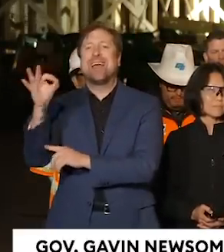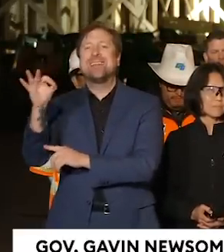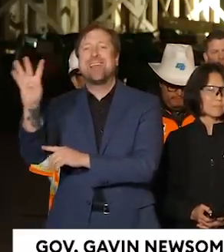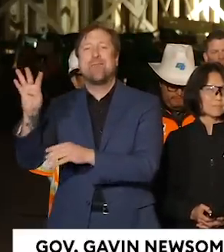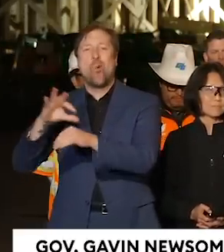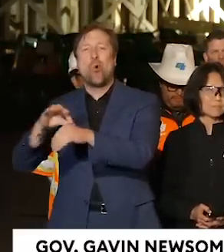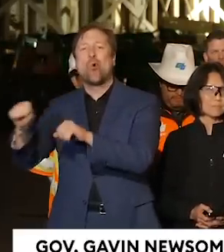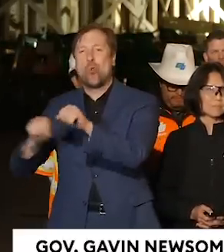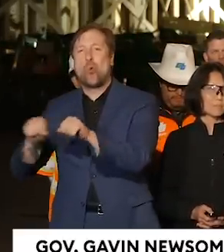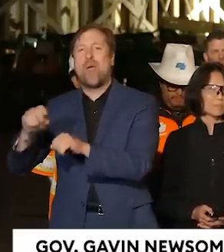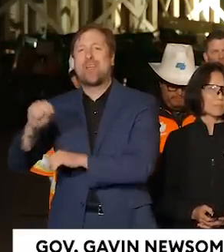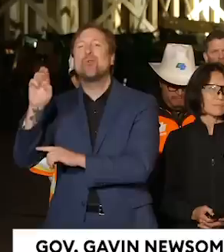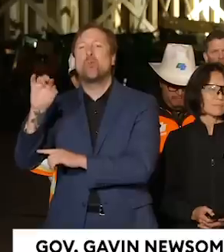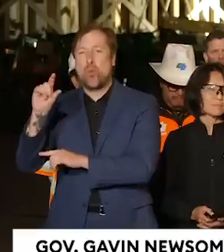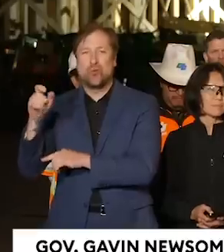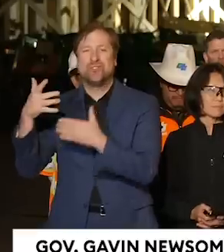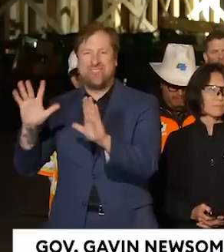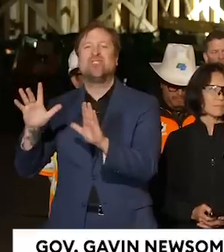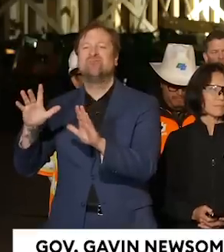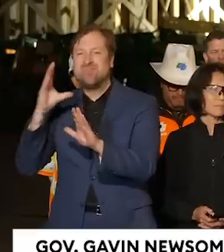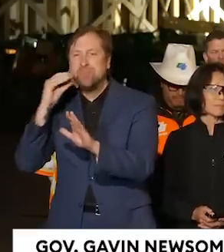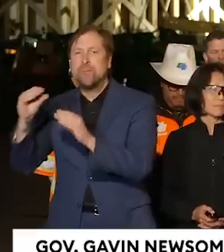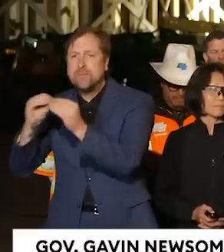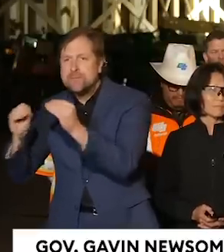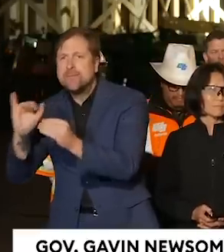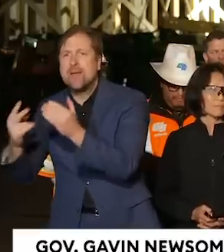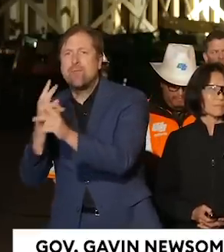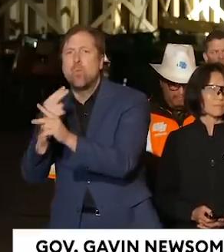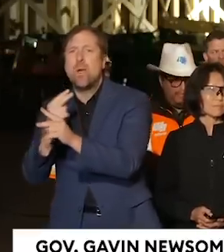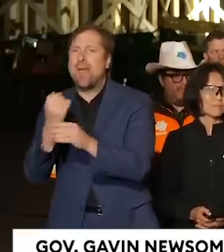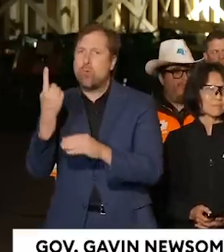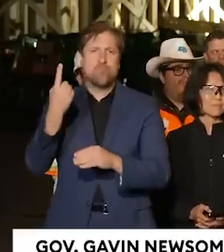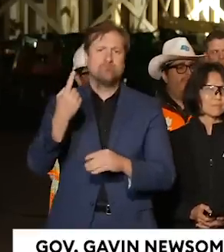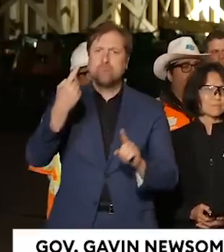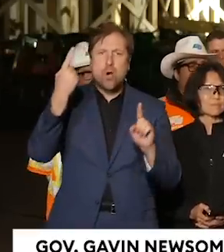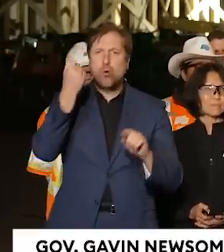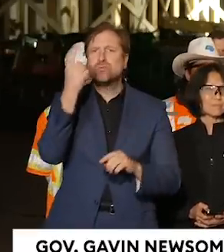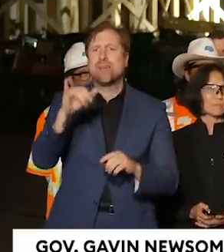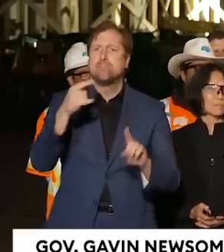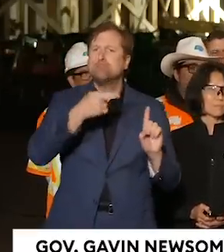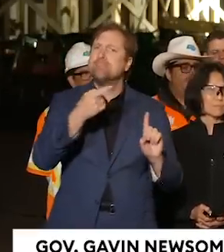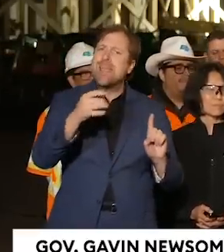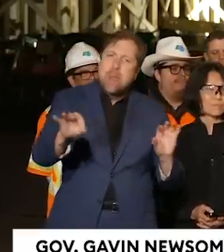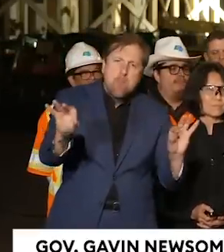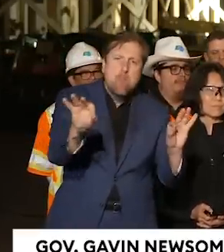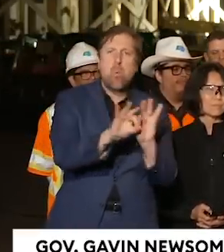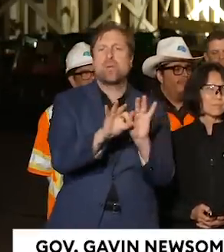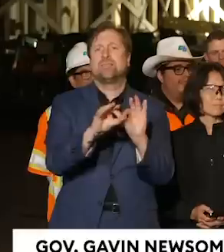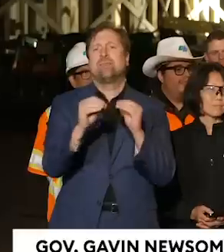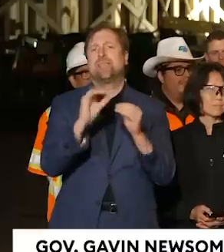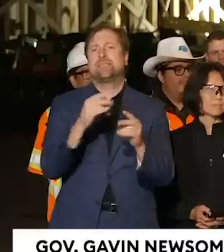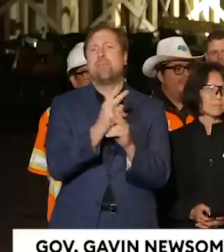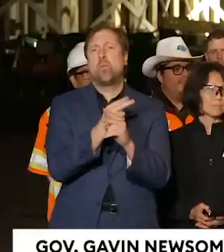when we needed them. Everybody has been understanding the significance of this. And again, I want to thank